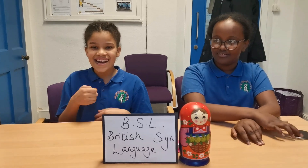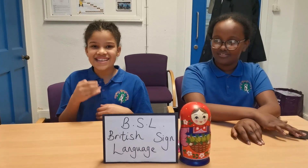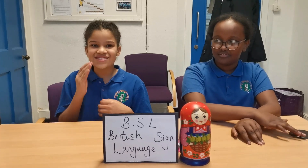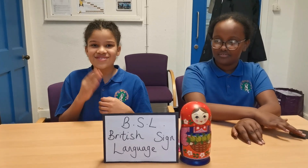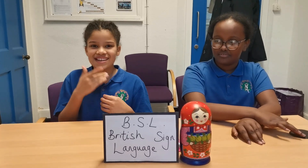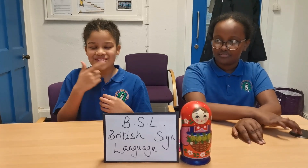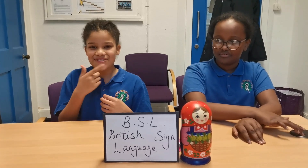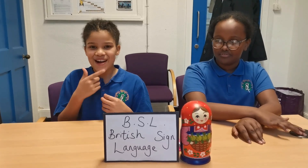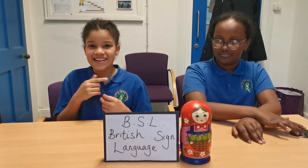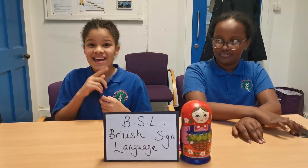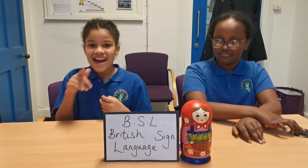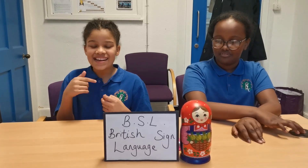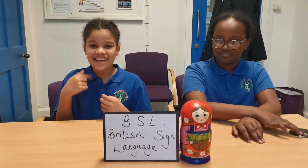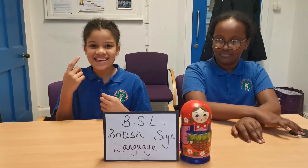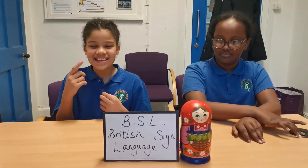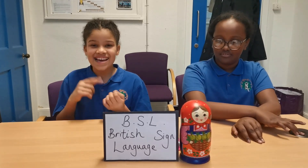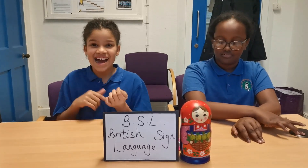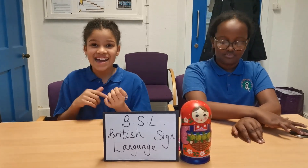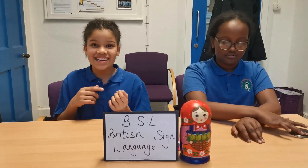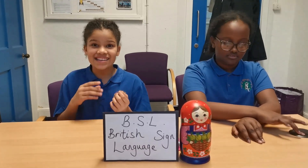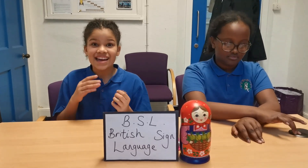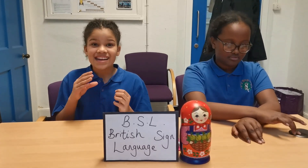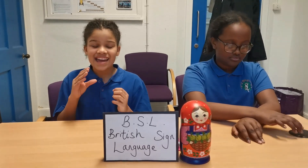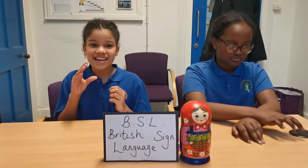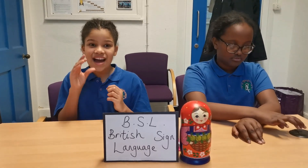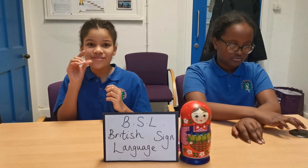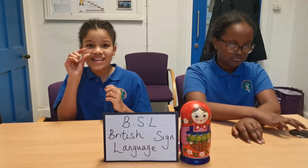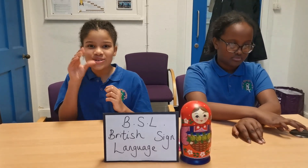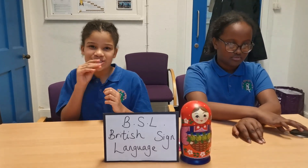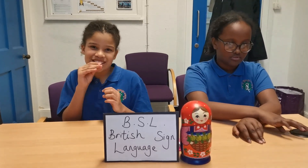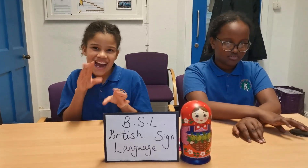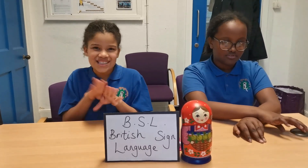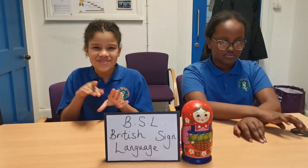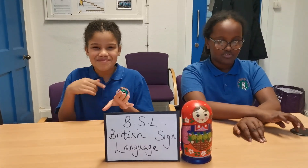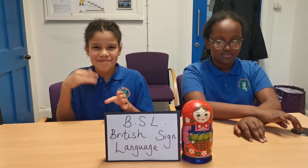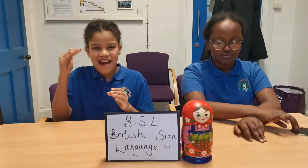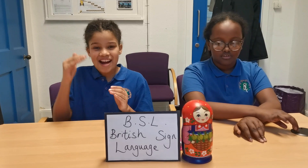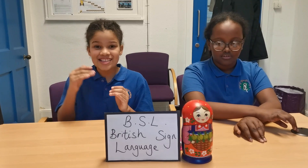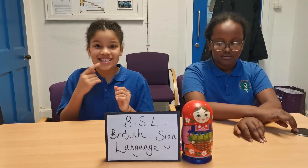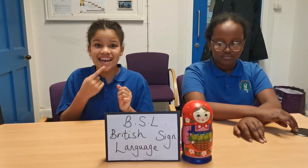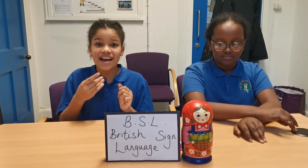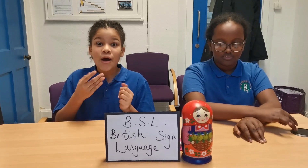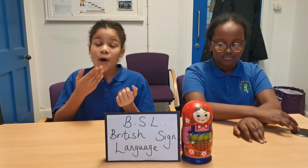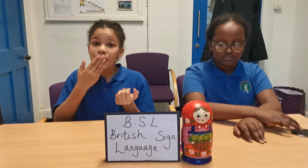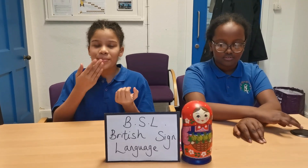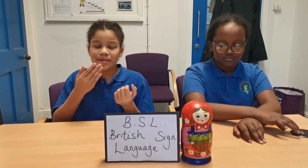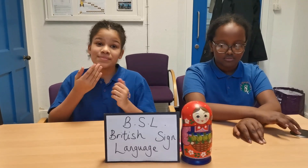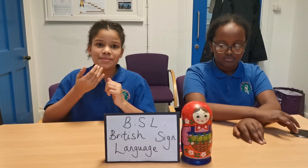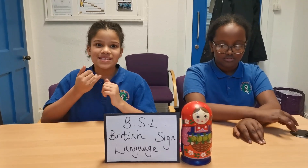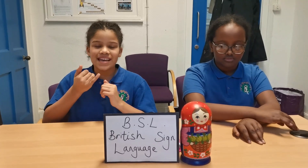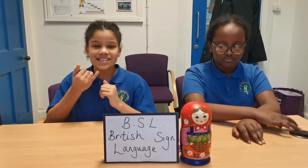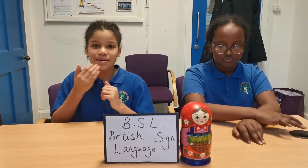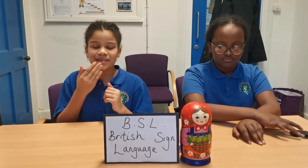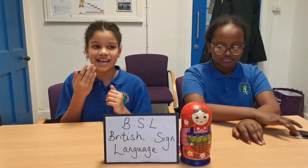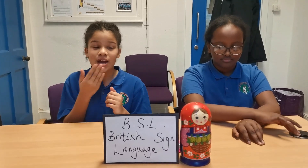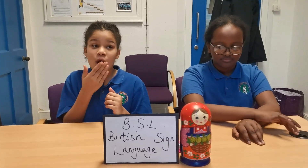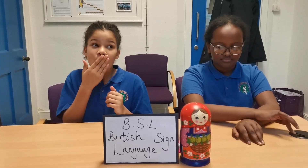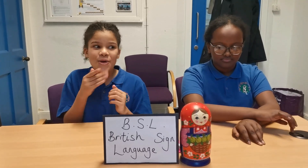it's really fun, and I think that I can have little chats with my parents saying, maybe saying something like, oh,